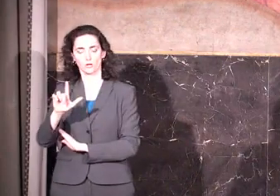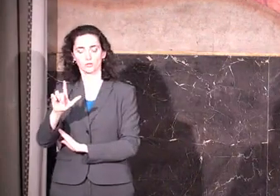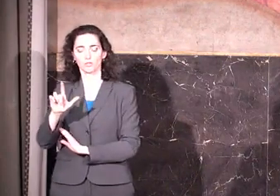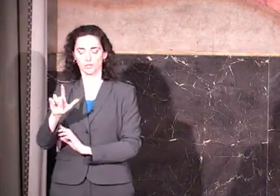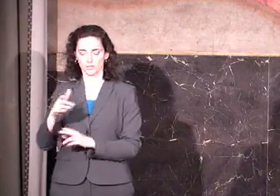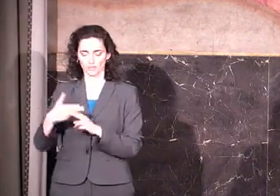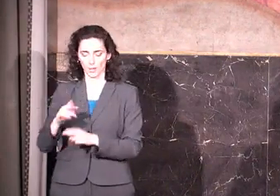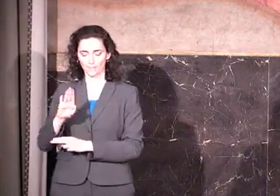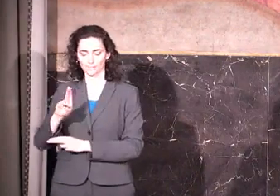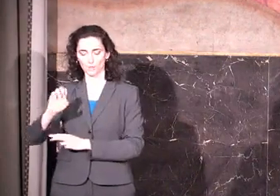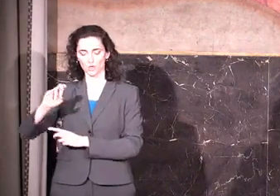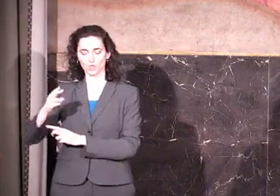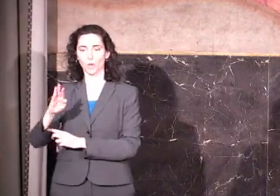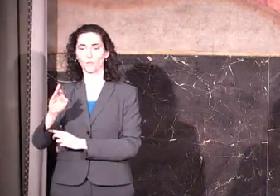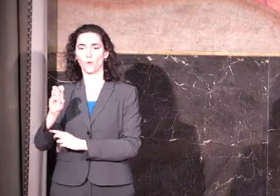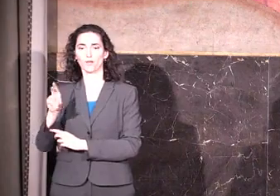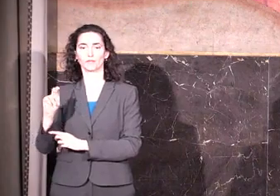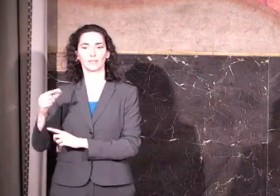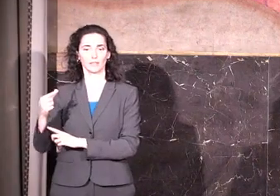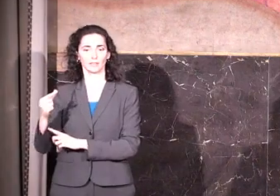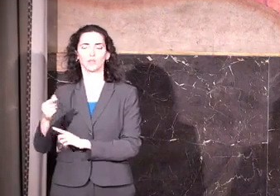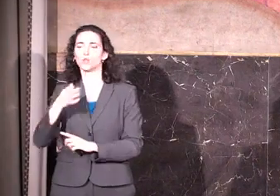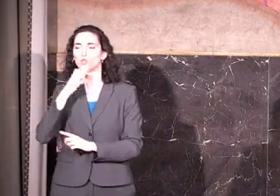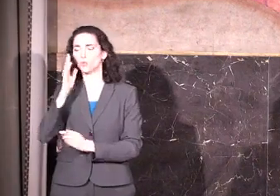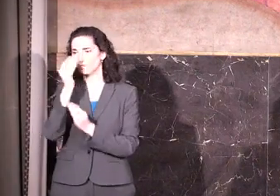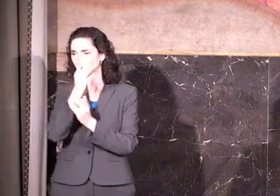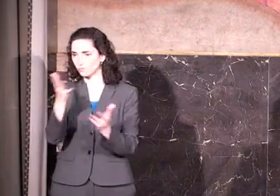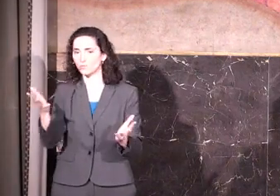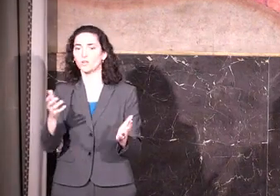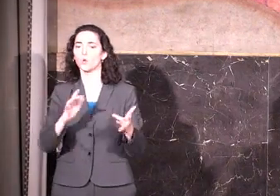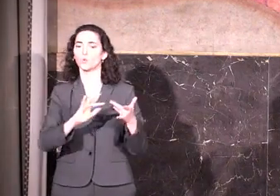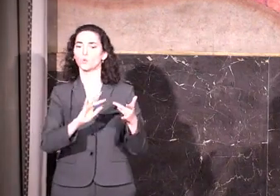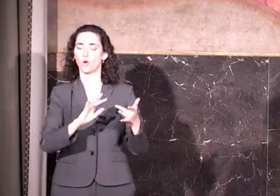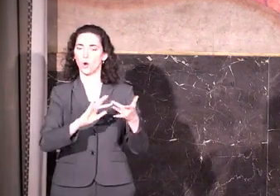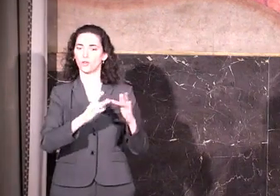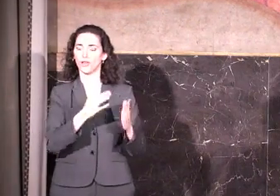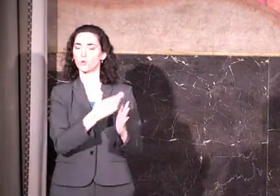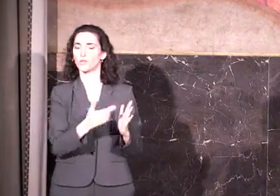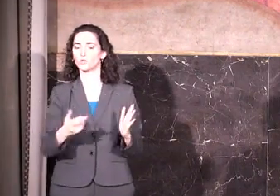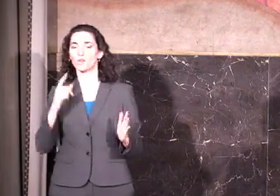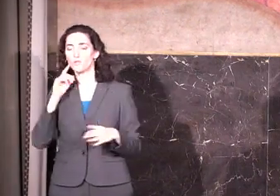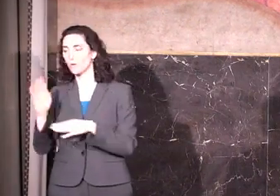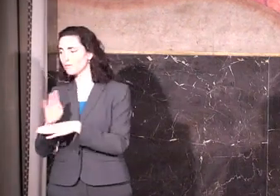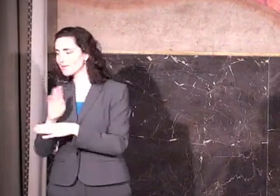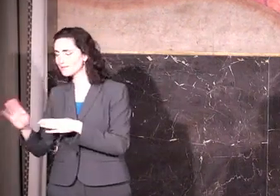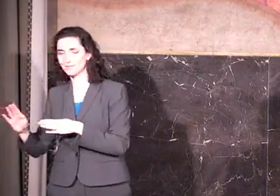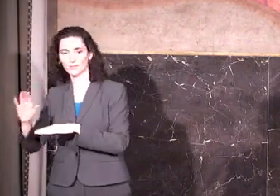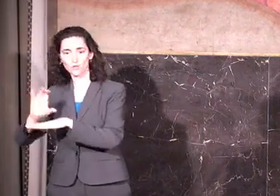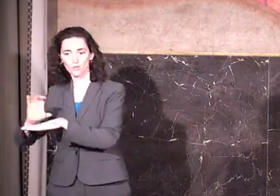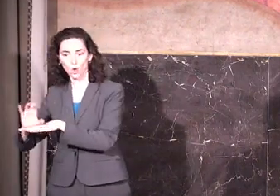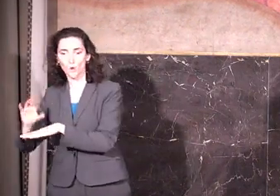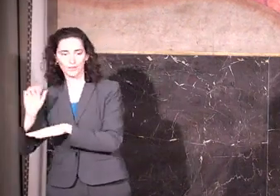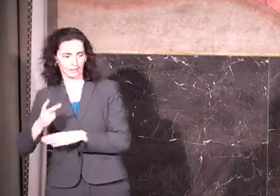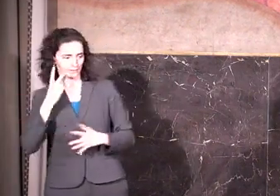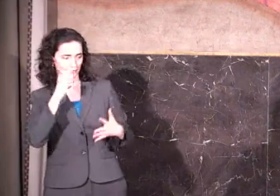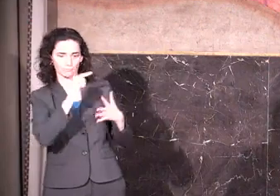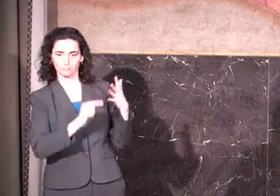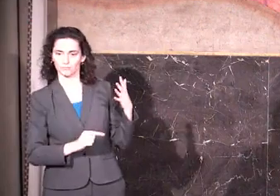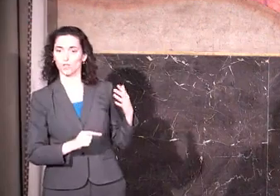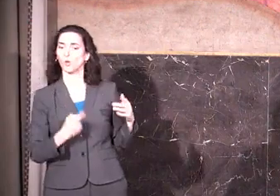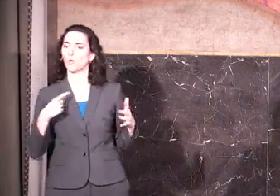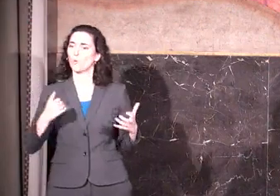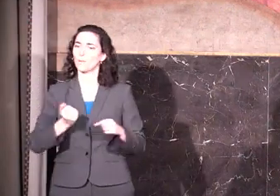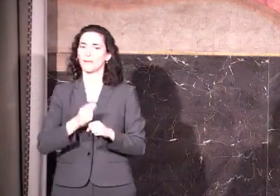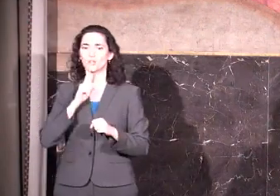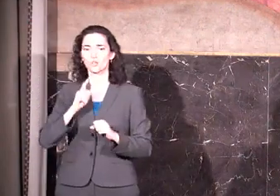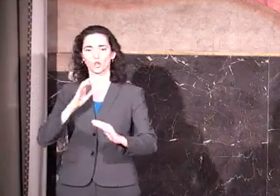a new online resource for businesses and for churches. We want to make sure there's as much clarity and transparency as possible